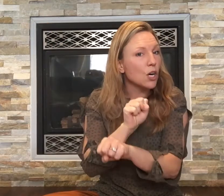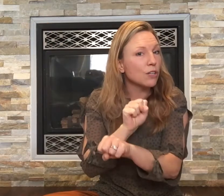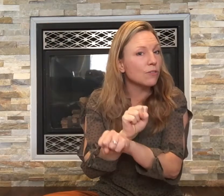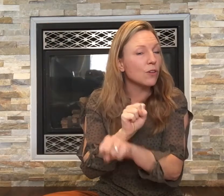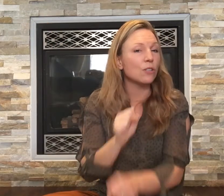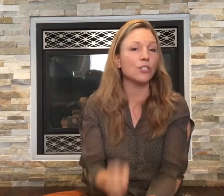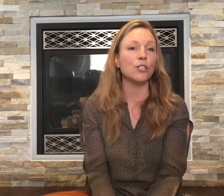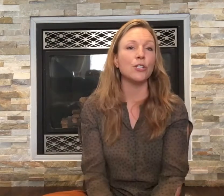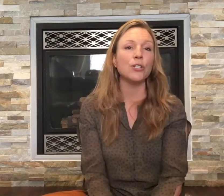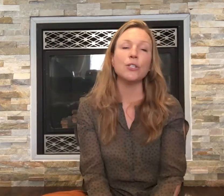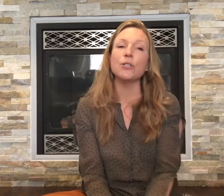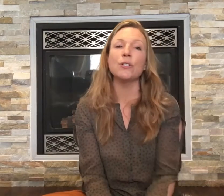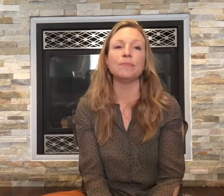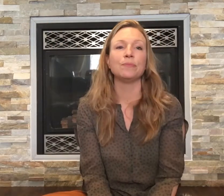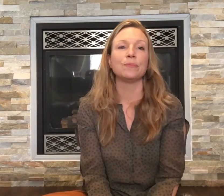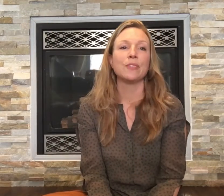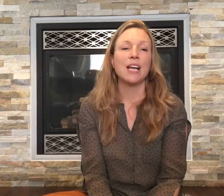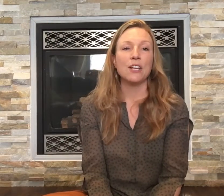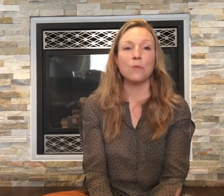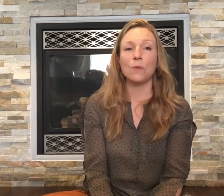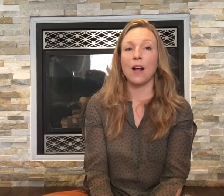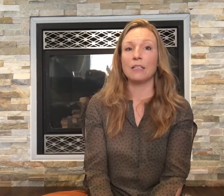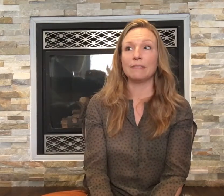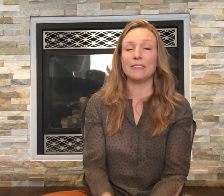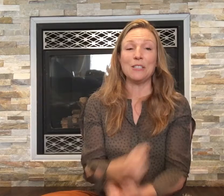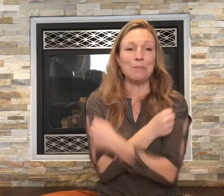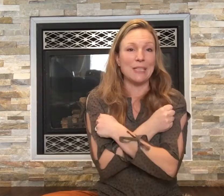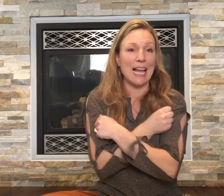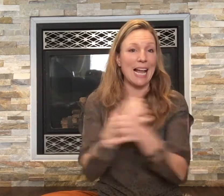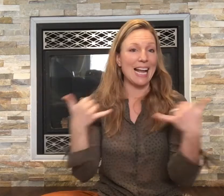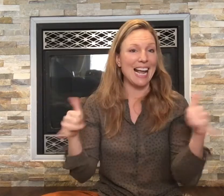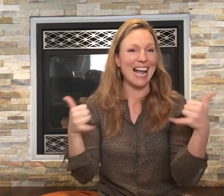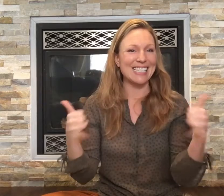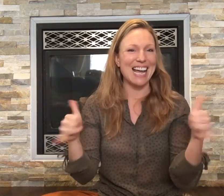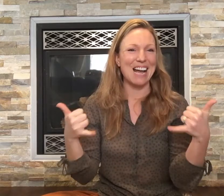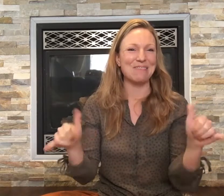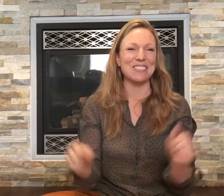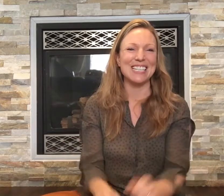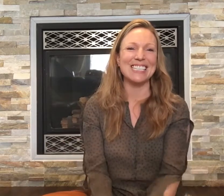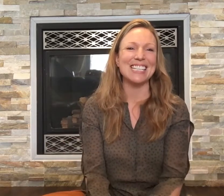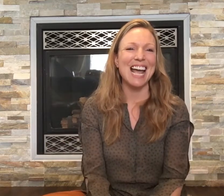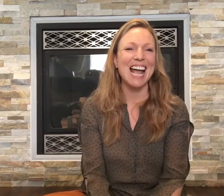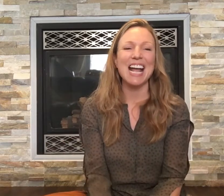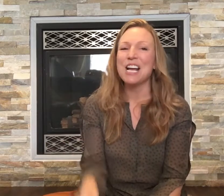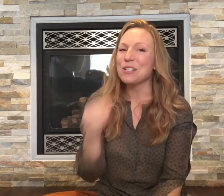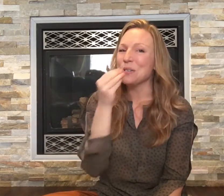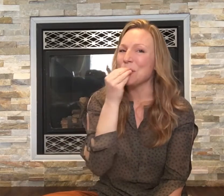work to do. You love, you play, and every day you